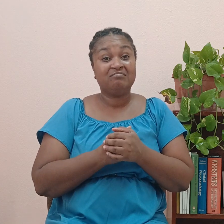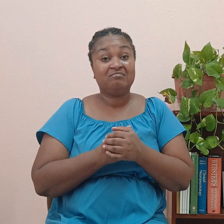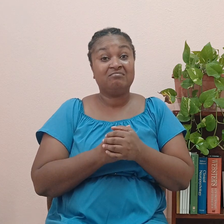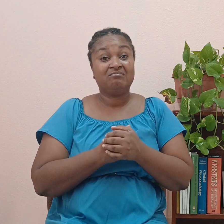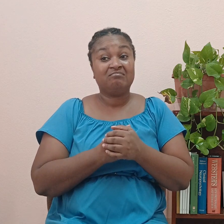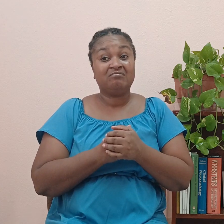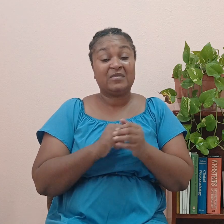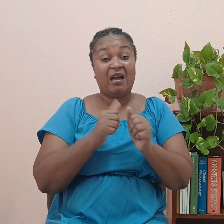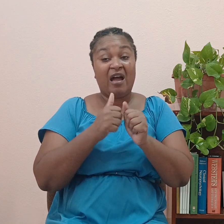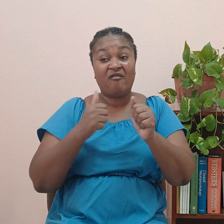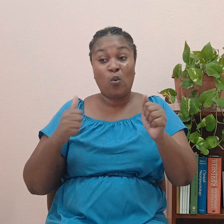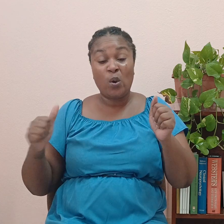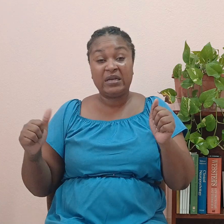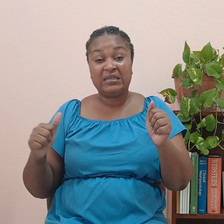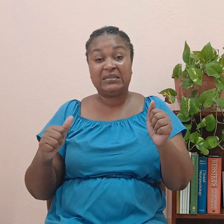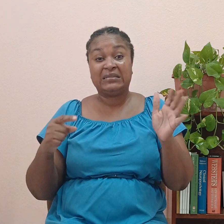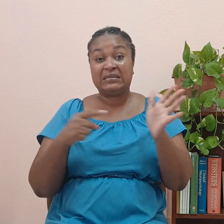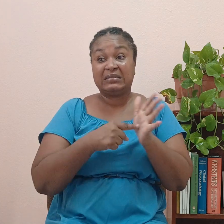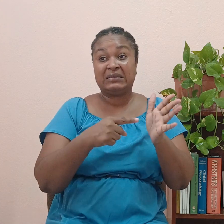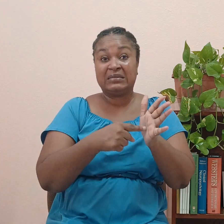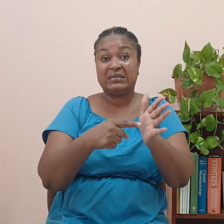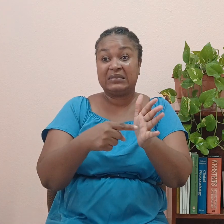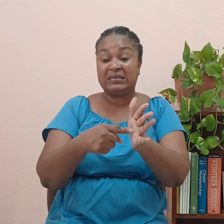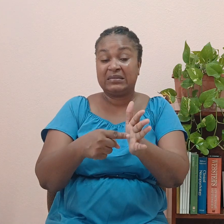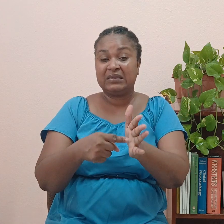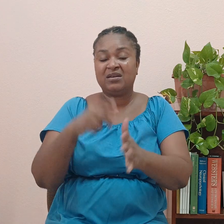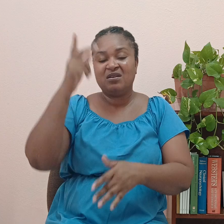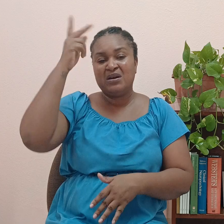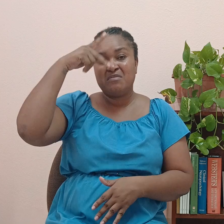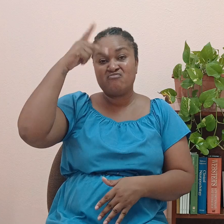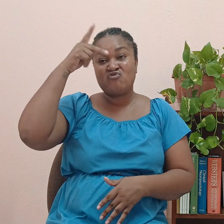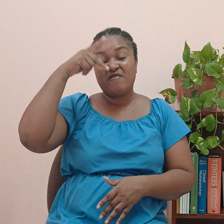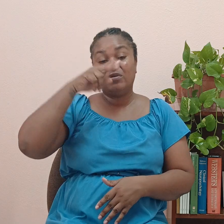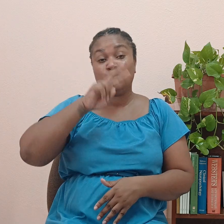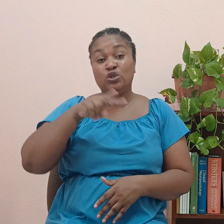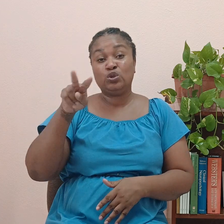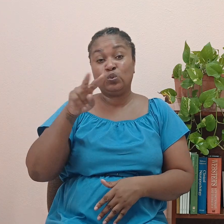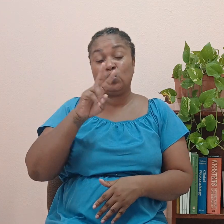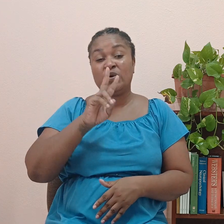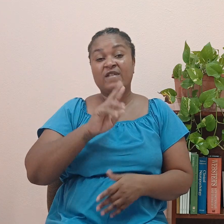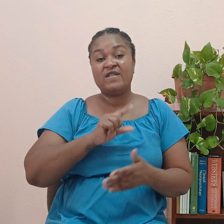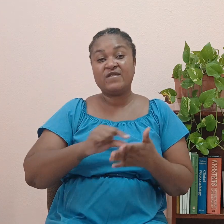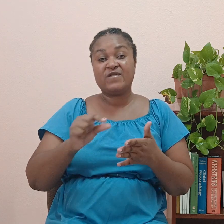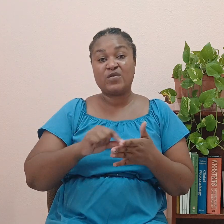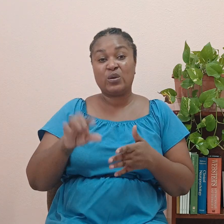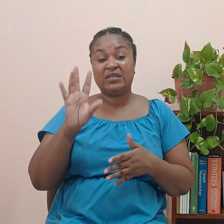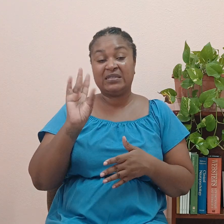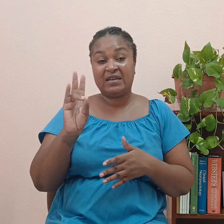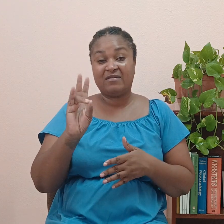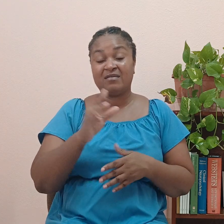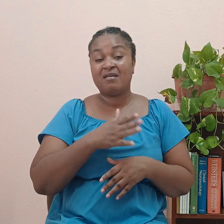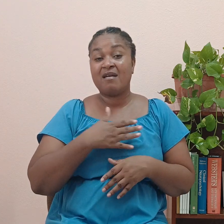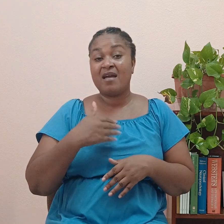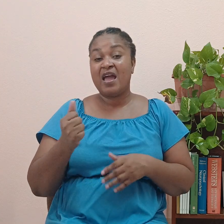avoiding debt, Proverbs 22 verse 7, and responsible